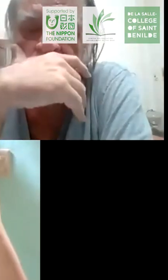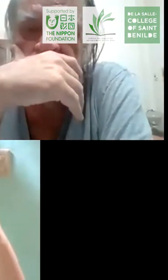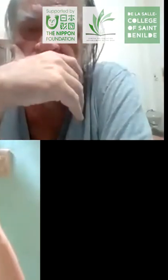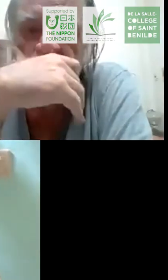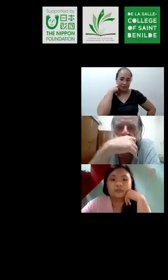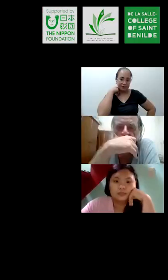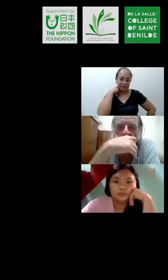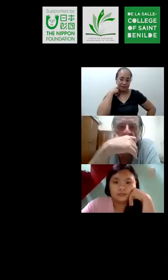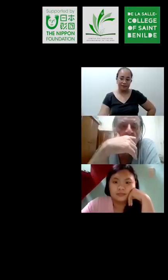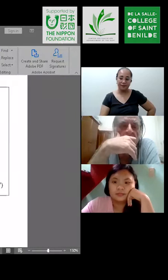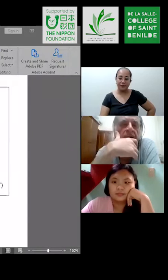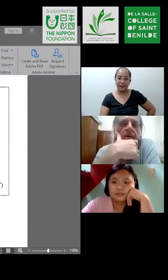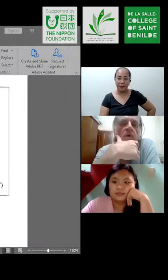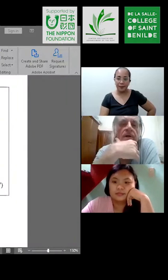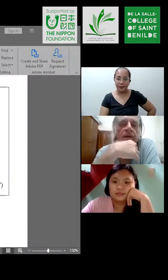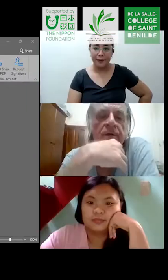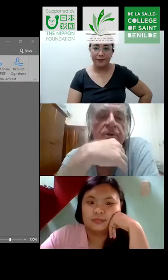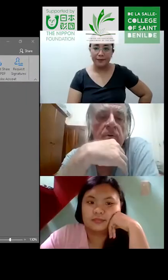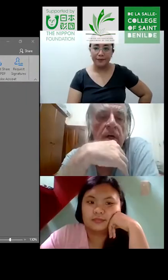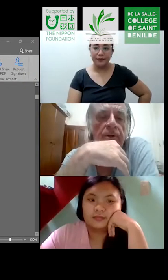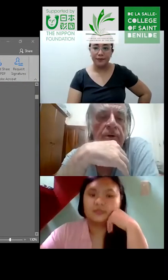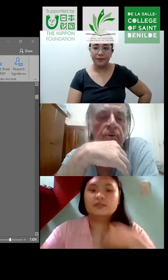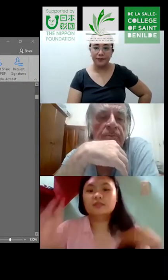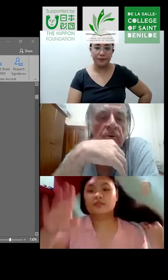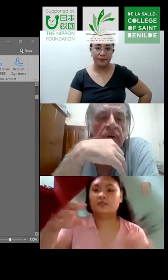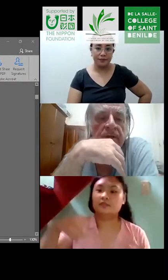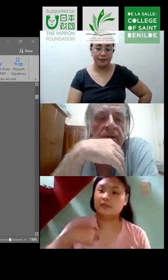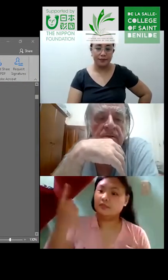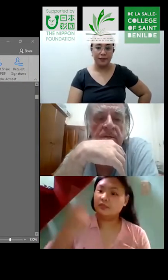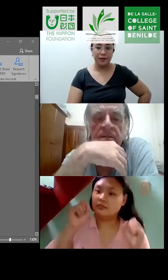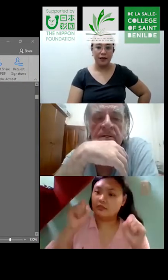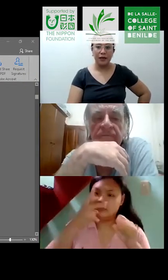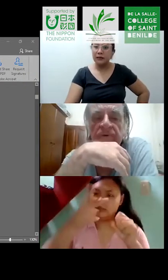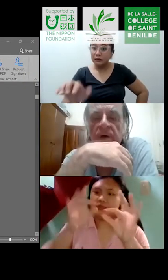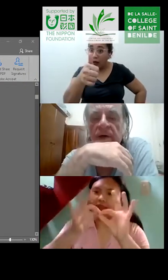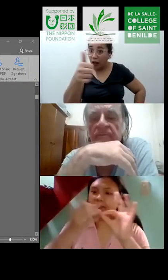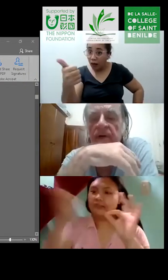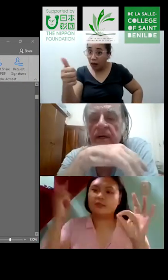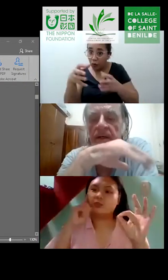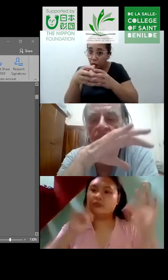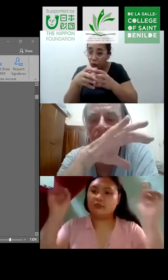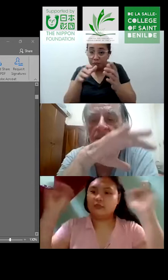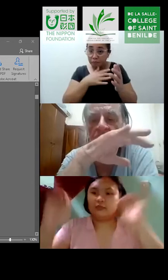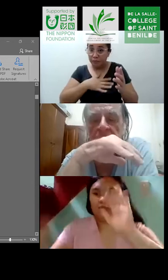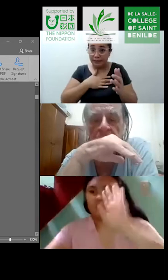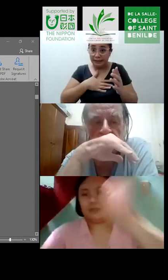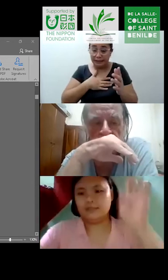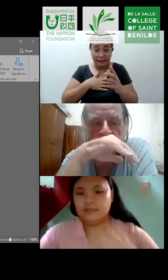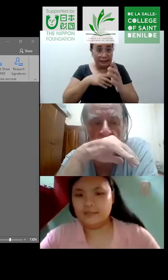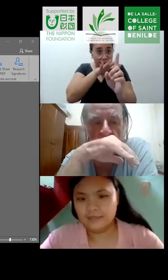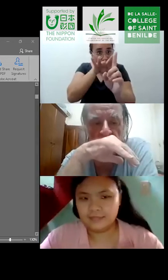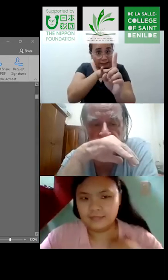One moment. Now I want each other group to look at this and see if you have the